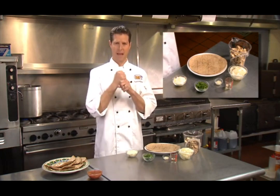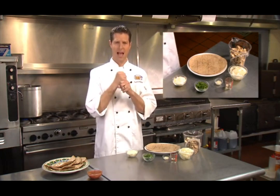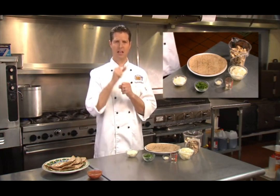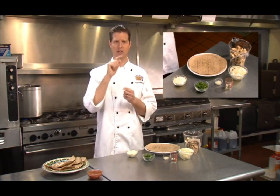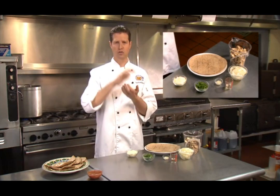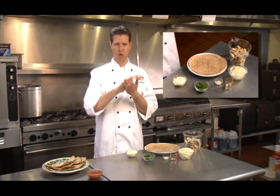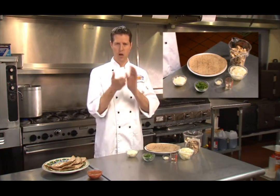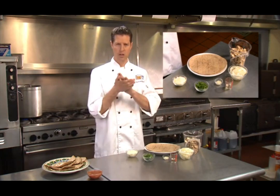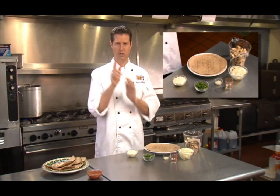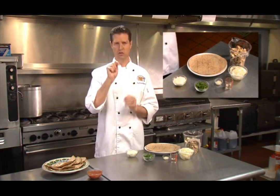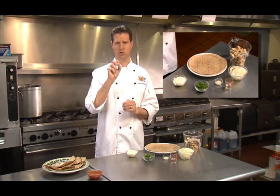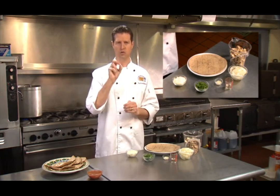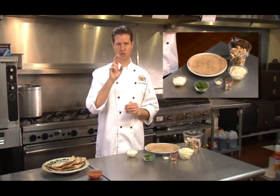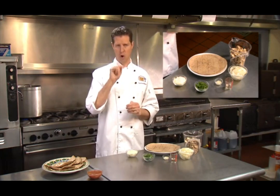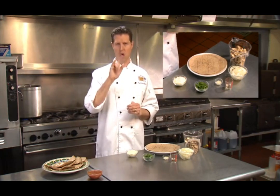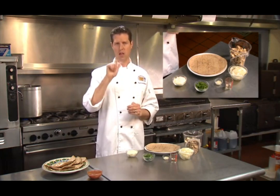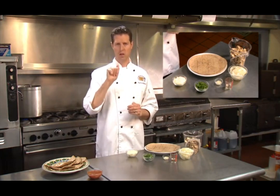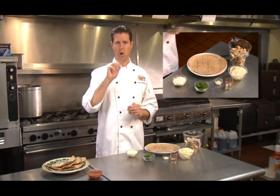Now assemble the whole wheat tortillas.